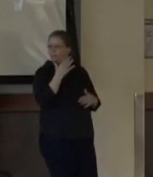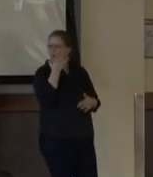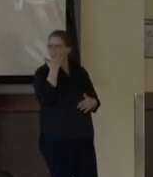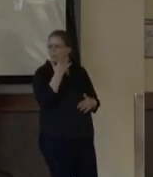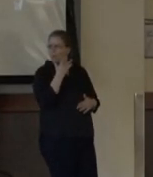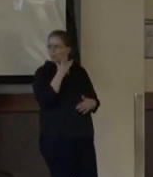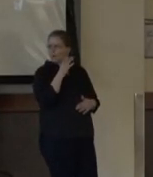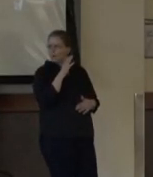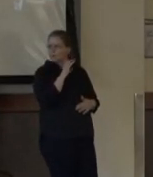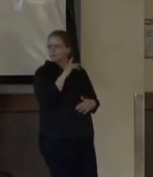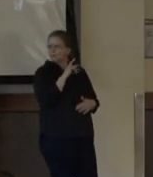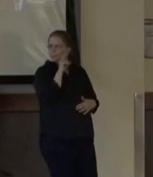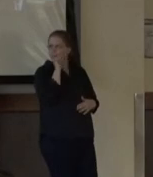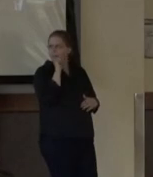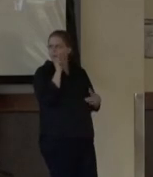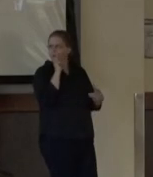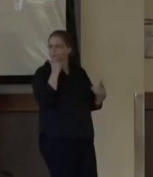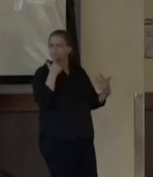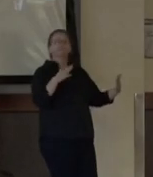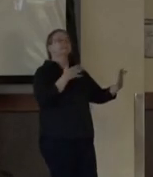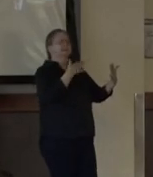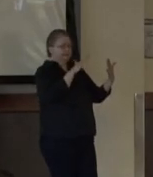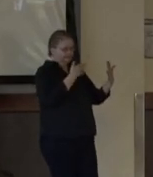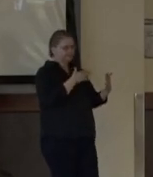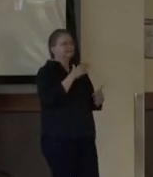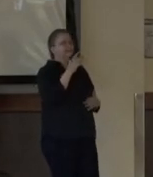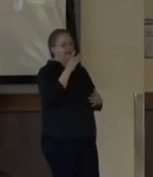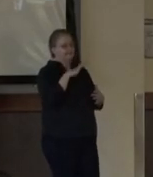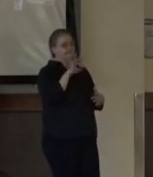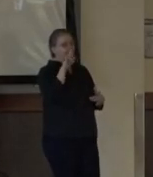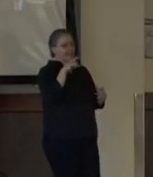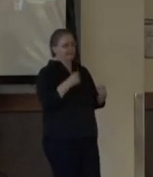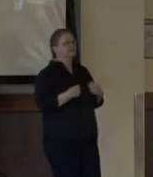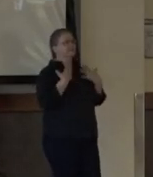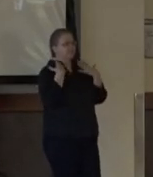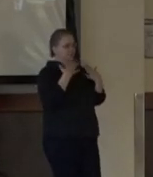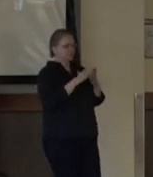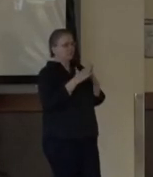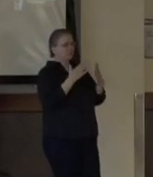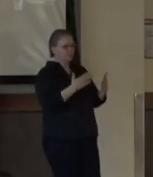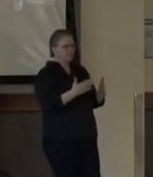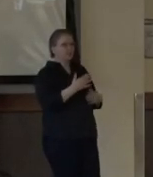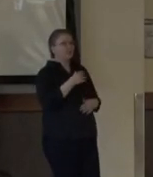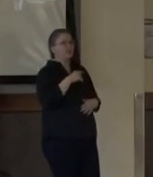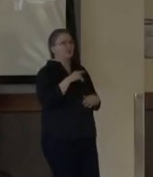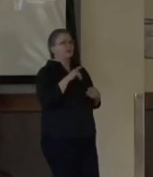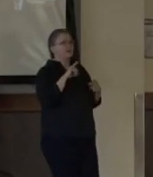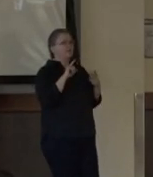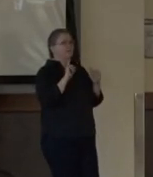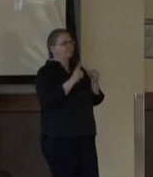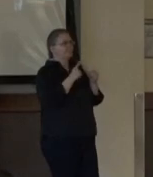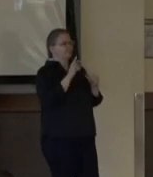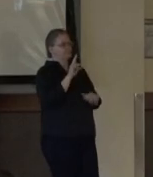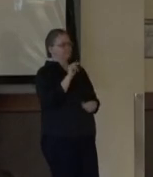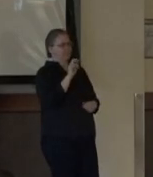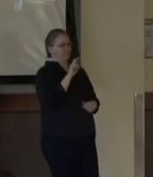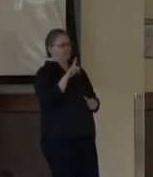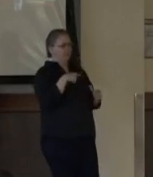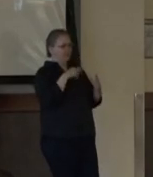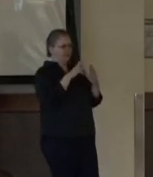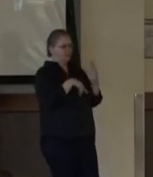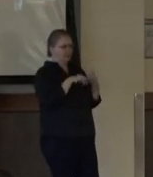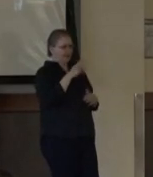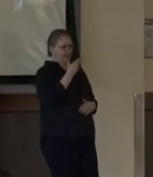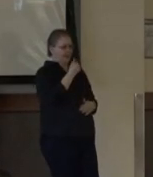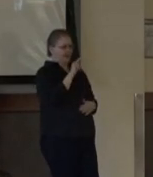Angelou. I found that book to be very, very inspirational. One of the very first novels I ever read was